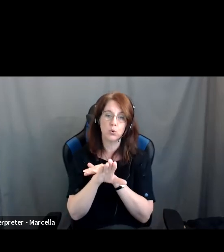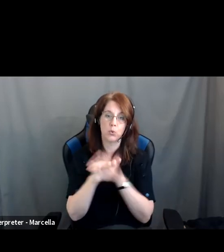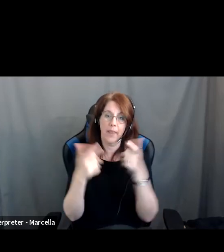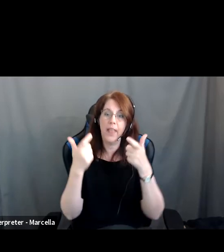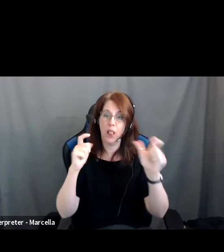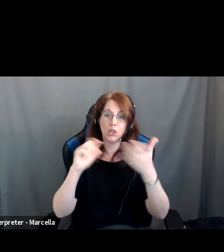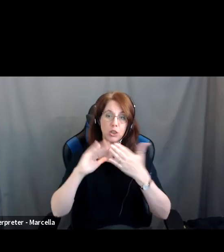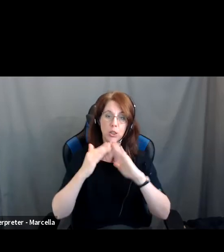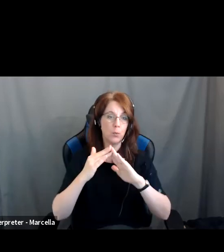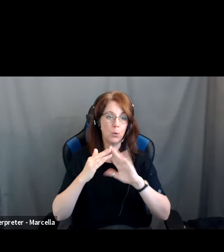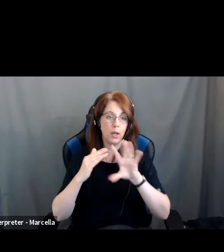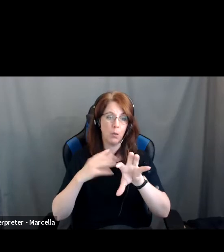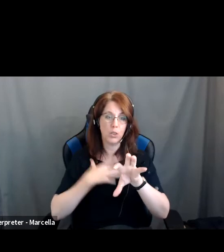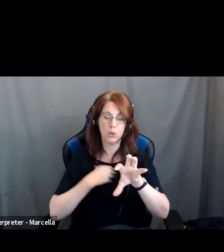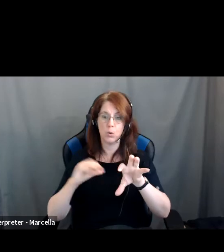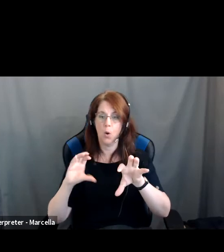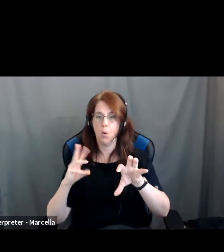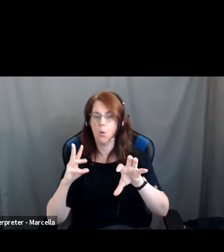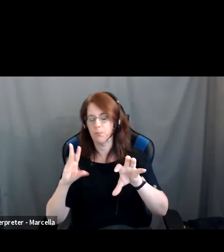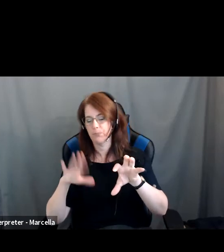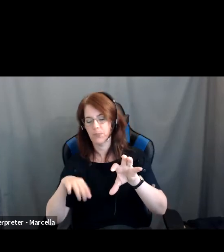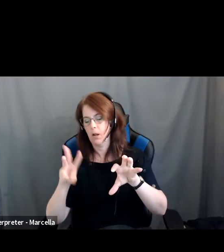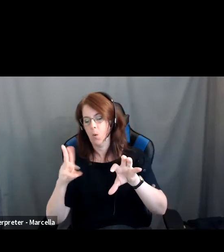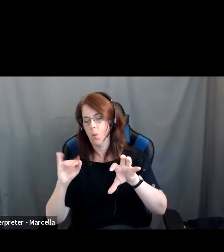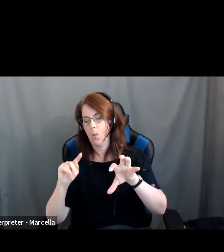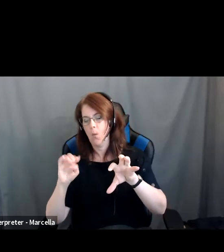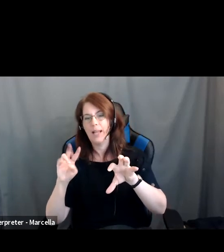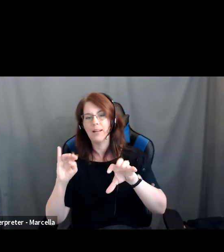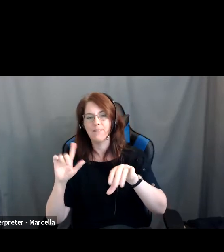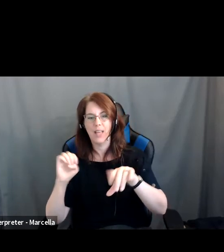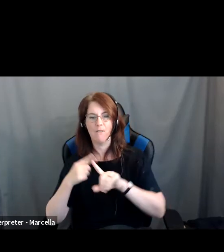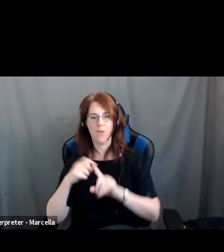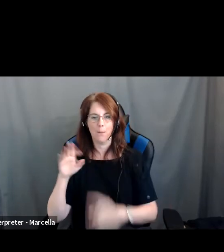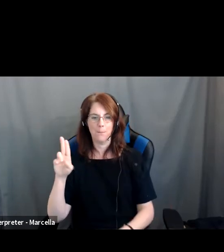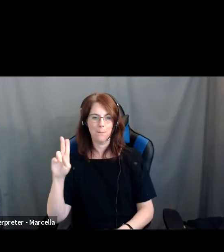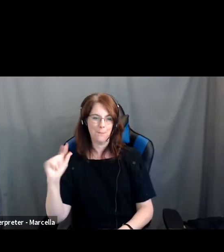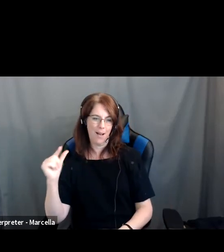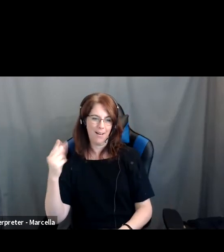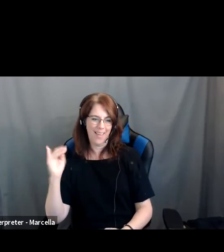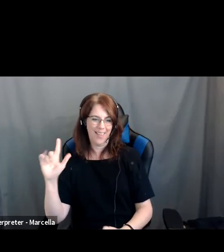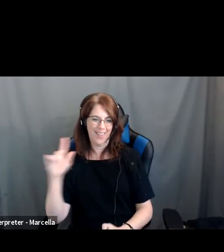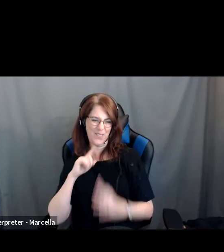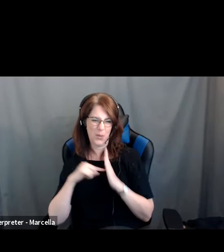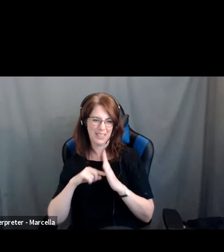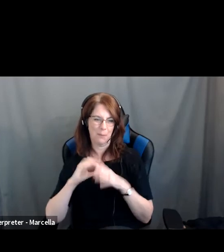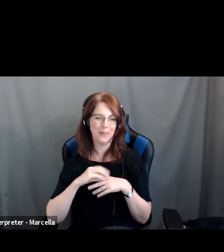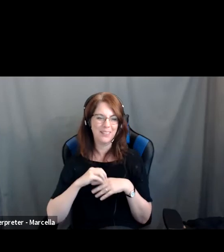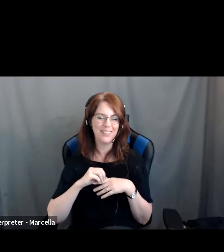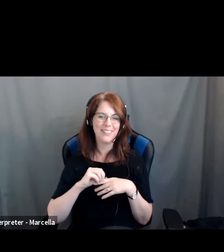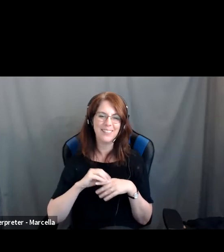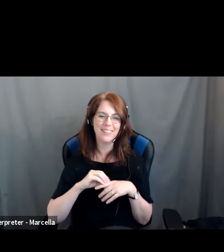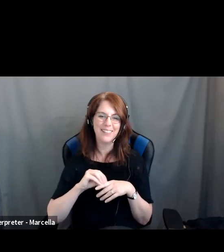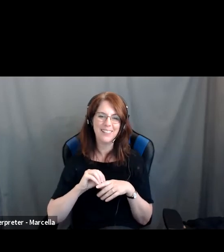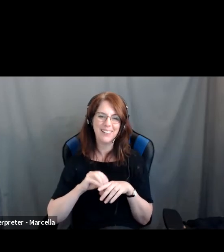largest community, which is Whiteville, from Bug Hill, for example. So this is just